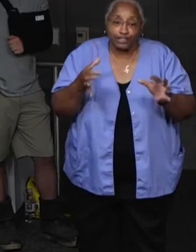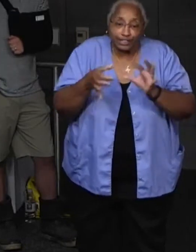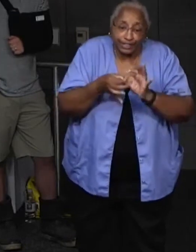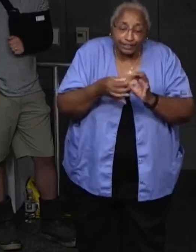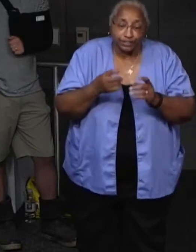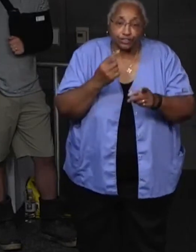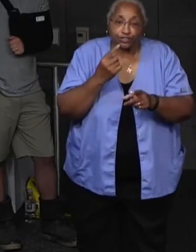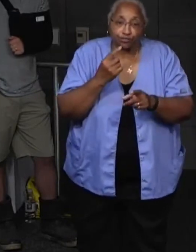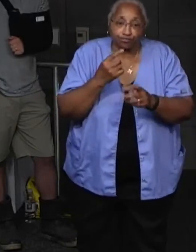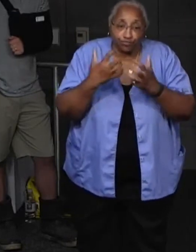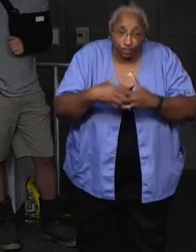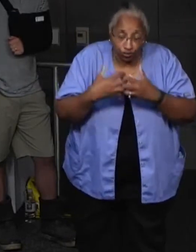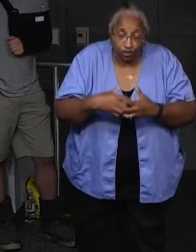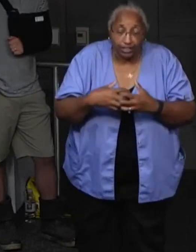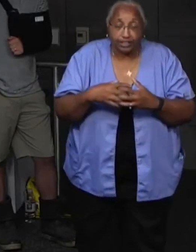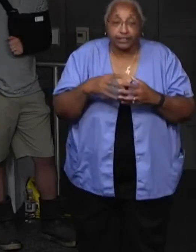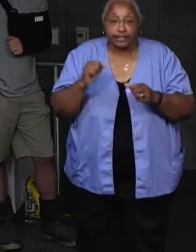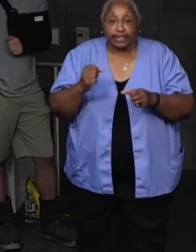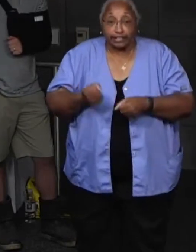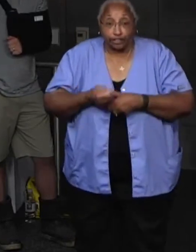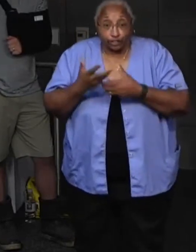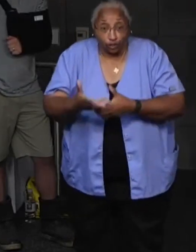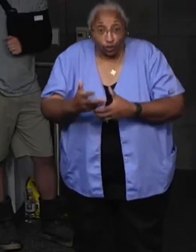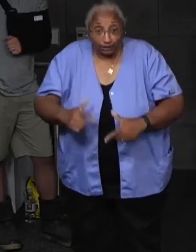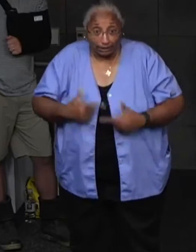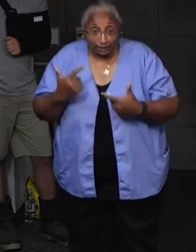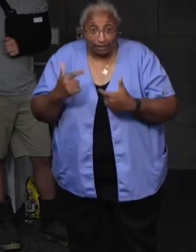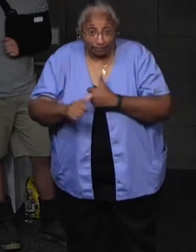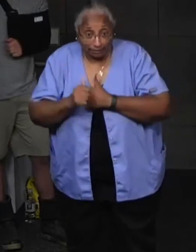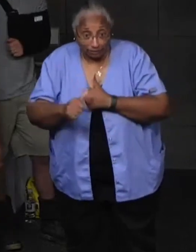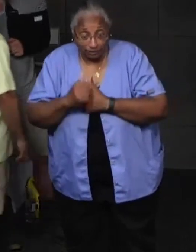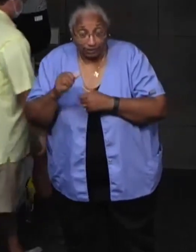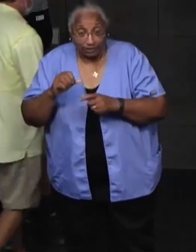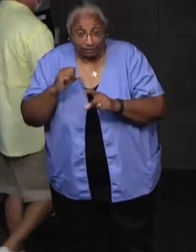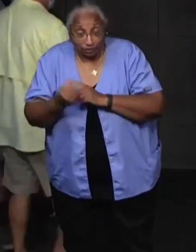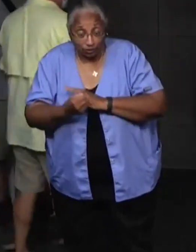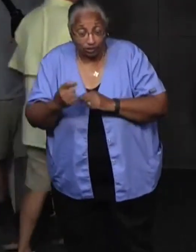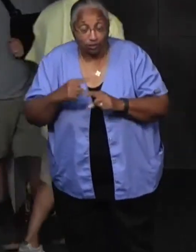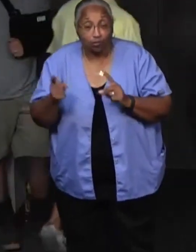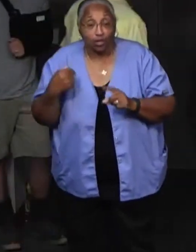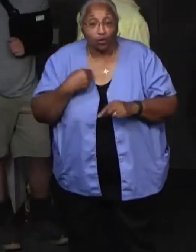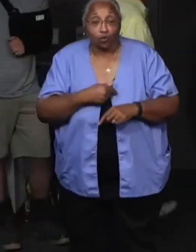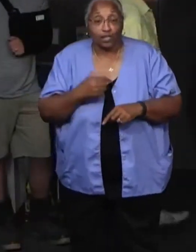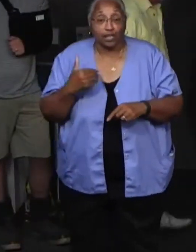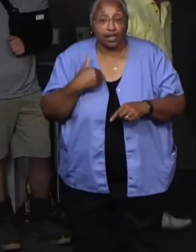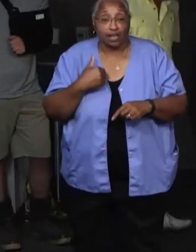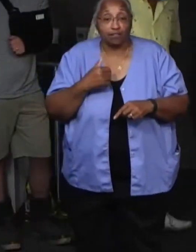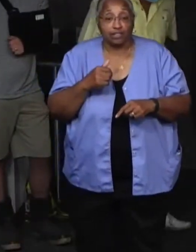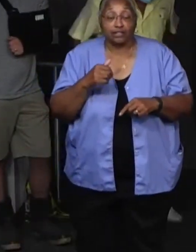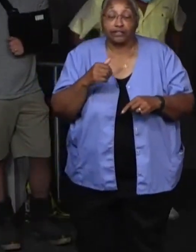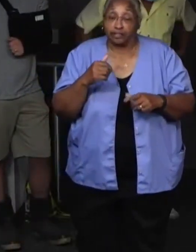could potentially cause a life-threatening situation, we have energized 13,800 volt